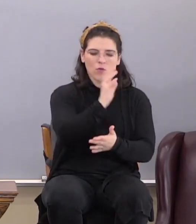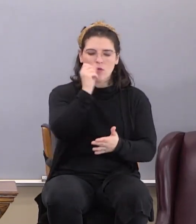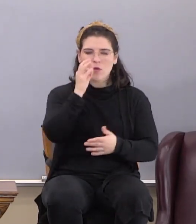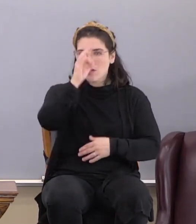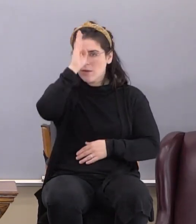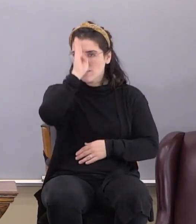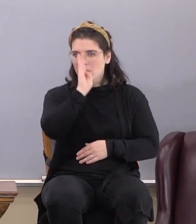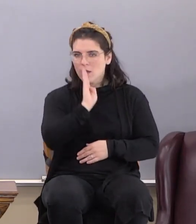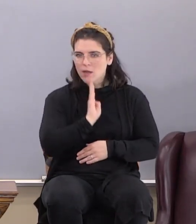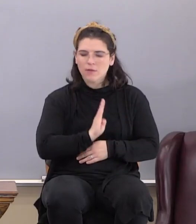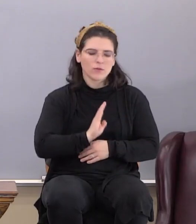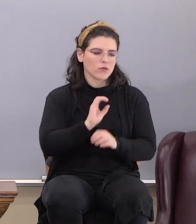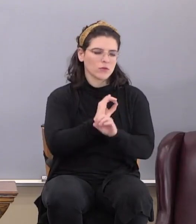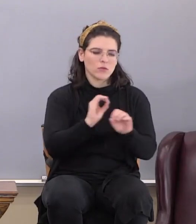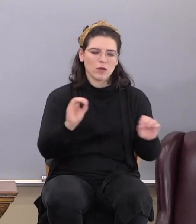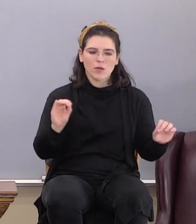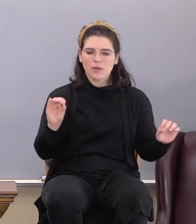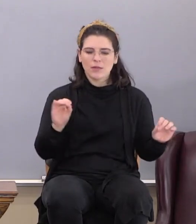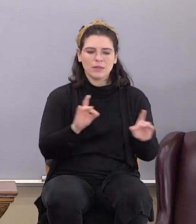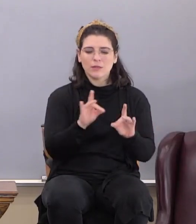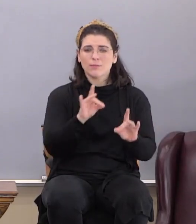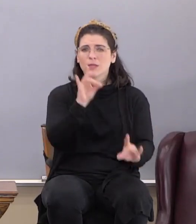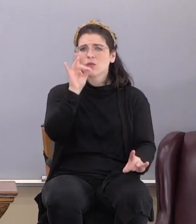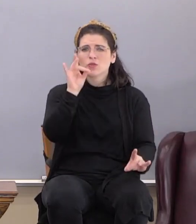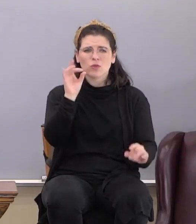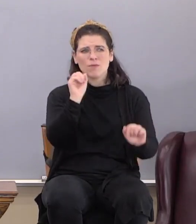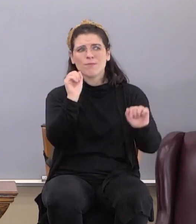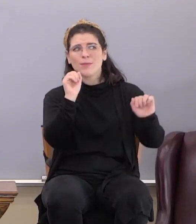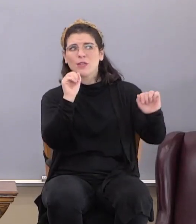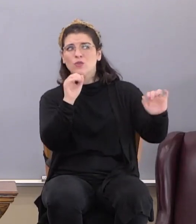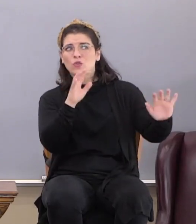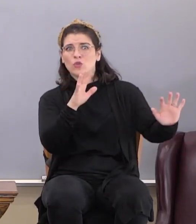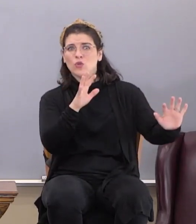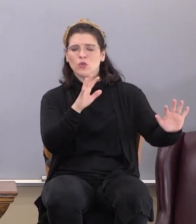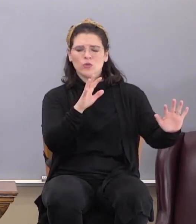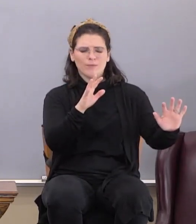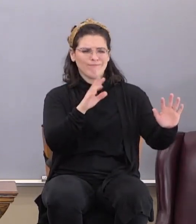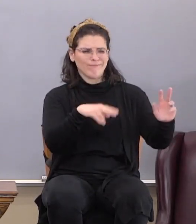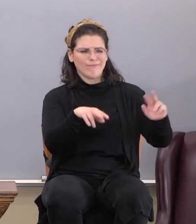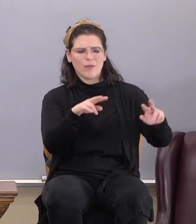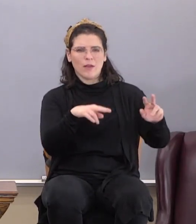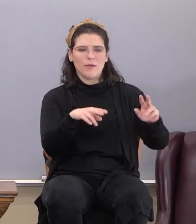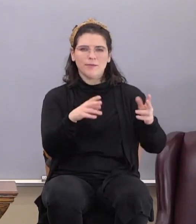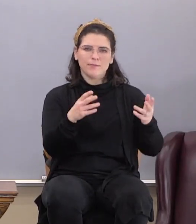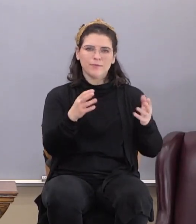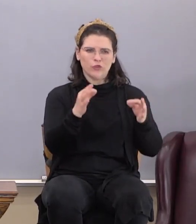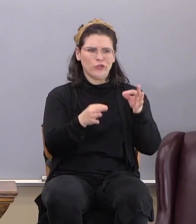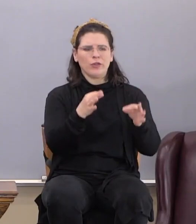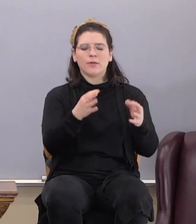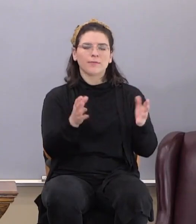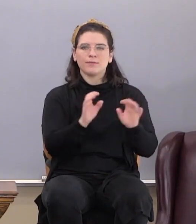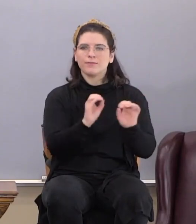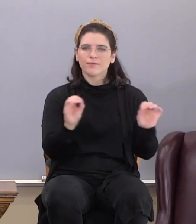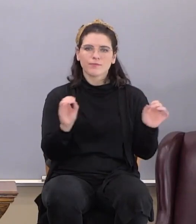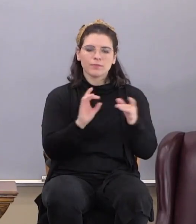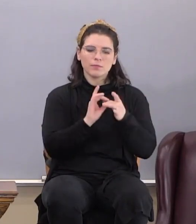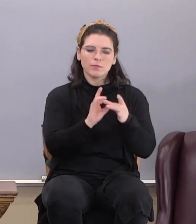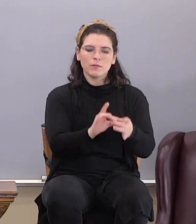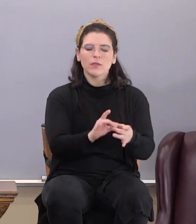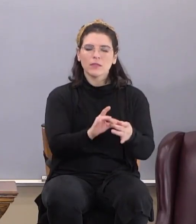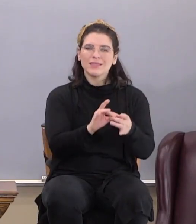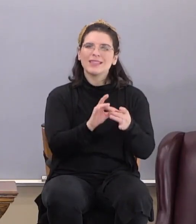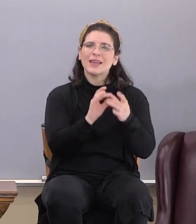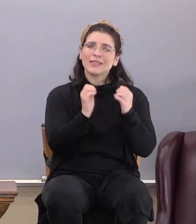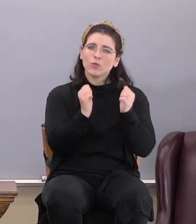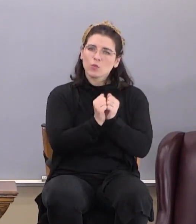of God. There's nothing supernatural. There's nothing mystical. There's nothing subjective. It has to do with this system